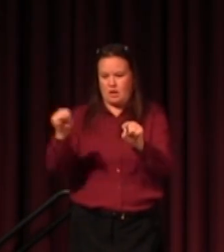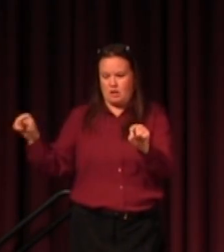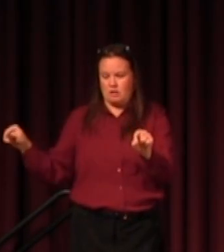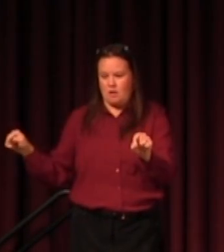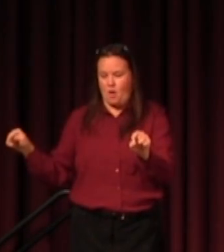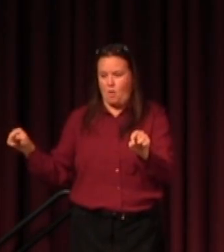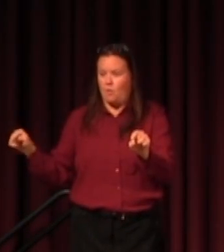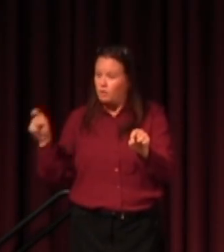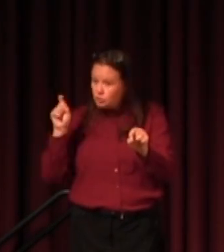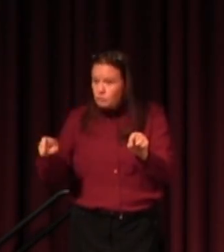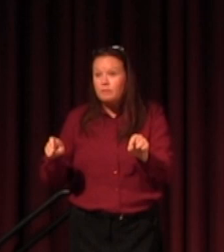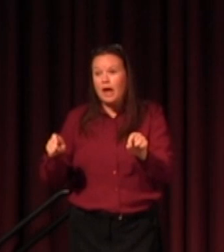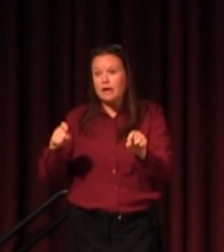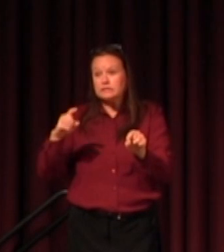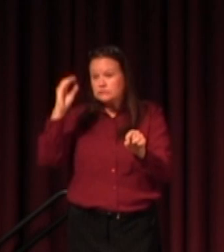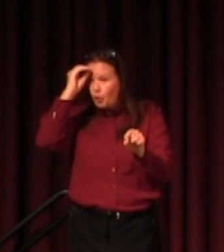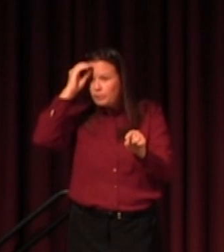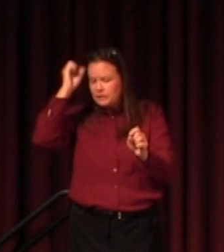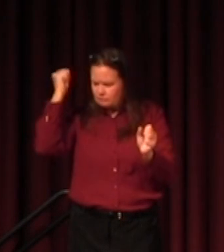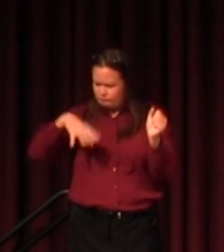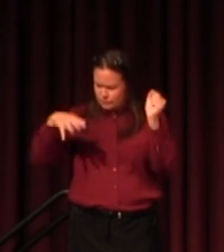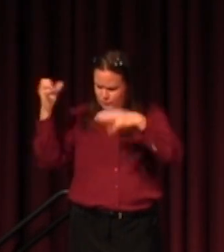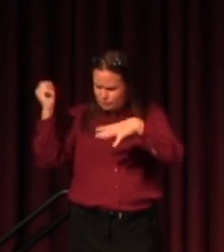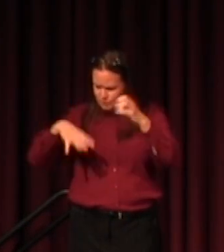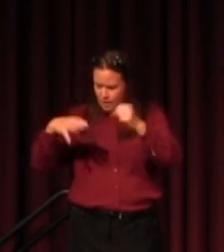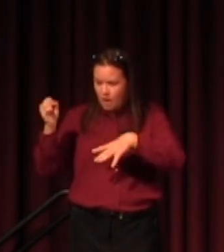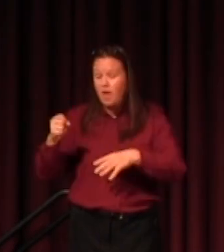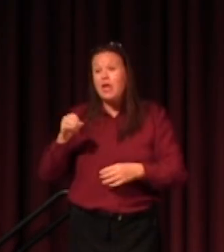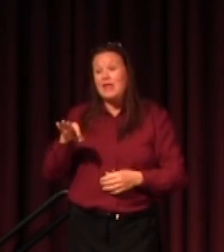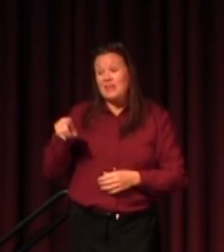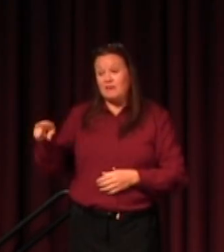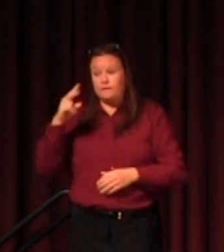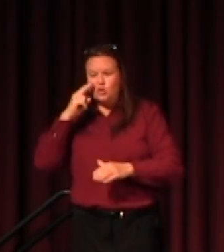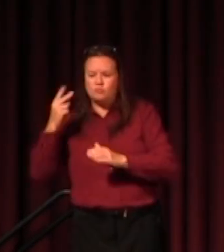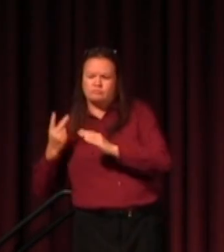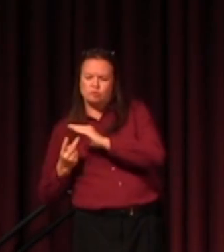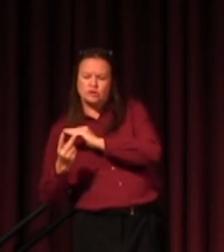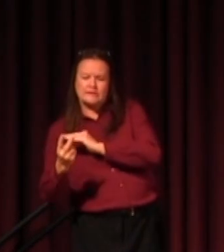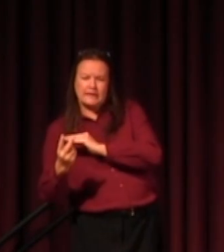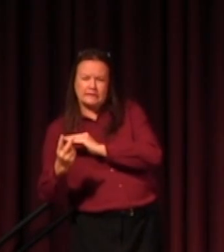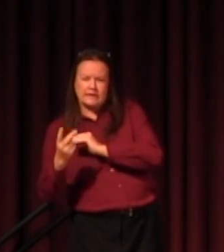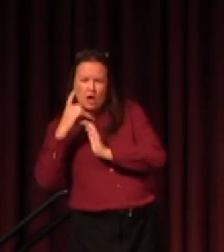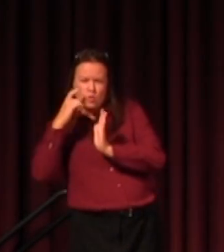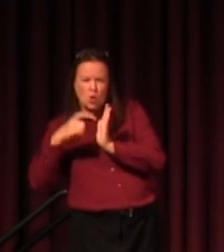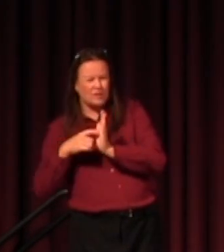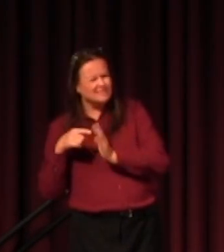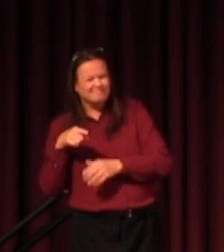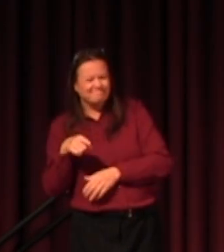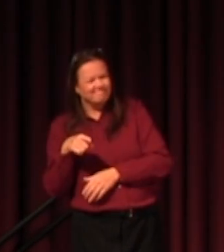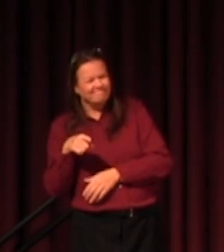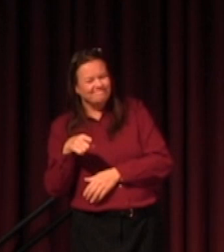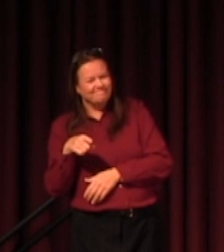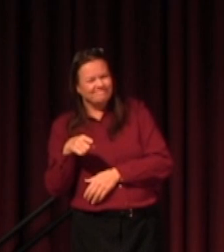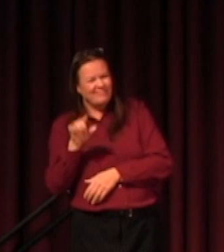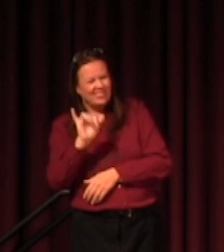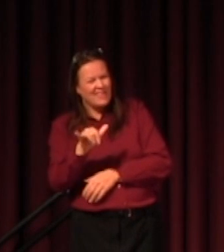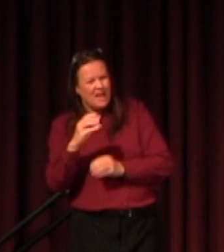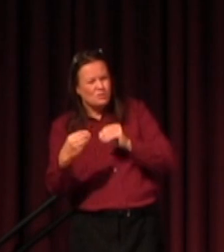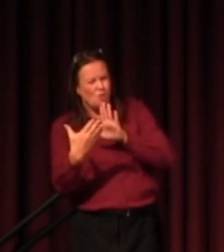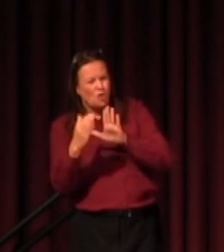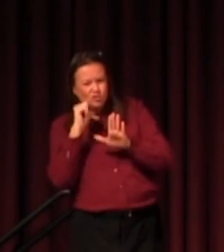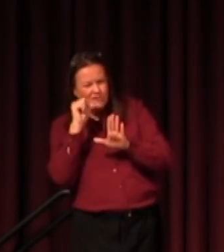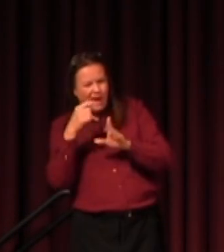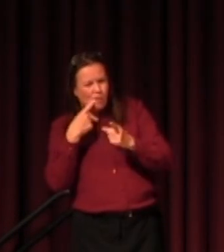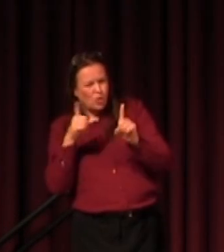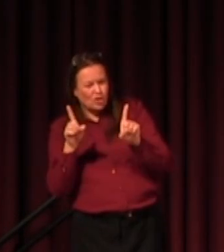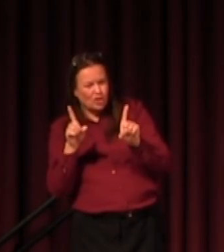got. If you see something that you are concerned isn't going to work, you got to say something about it. We have to